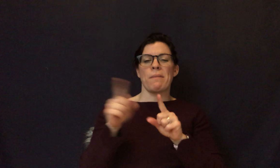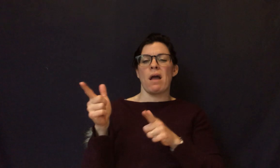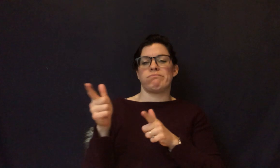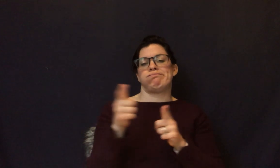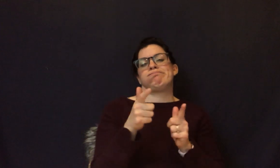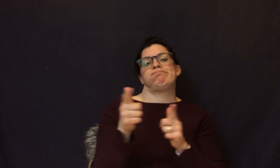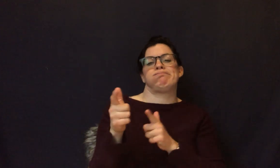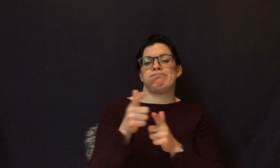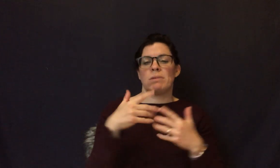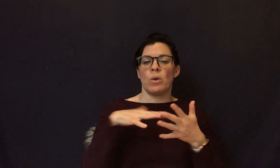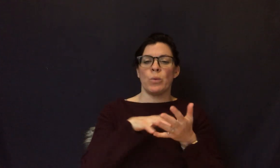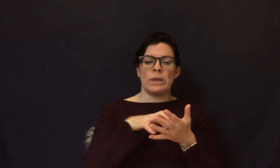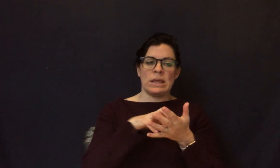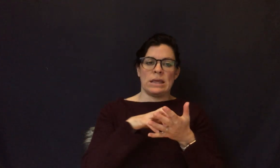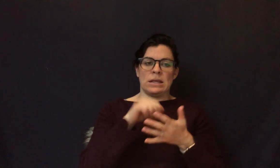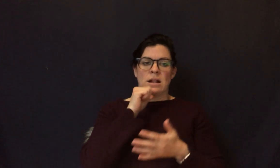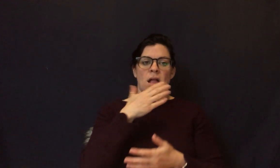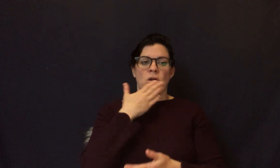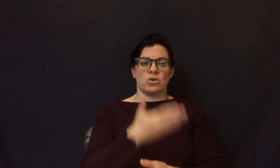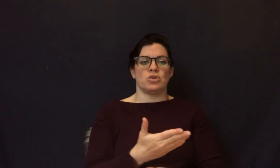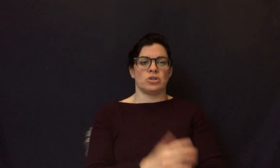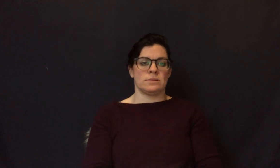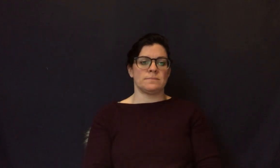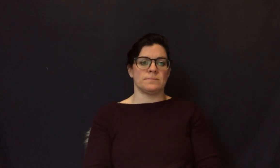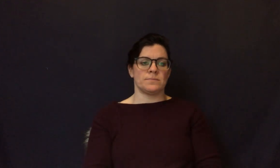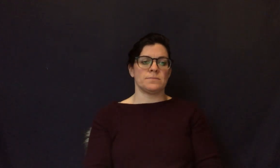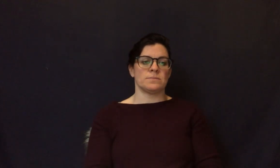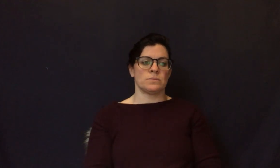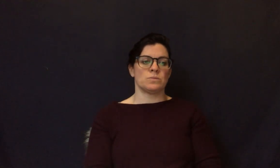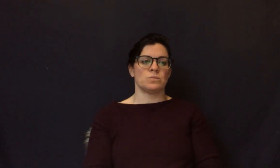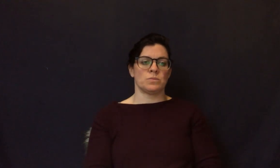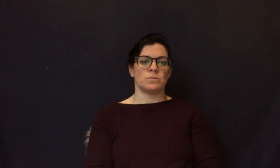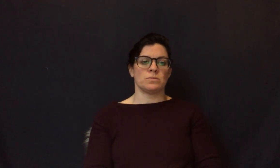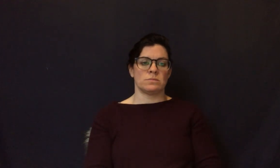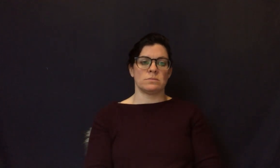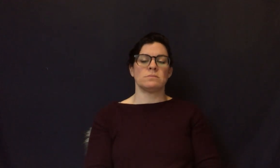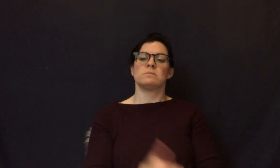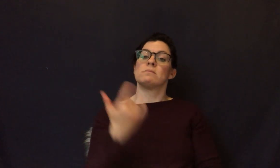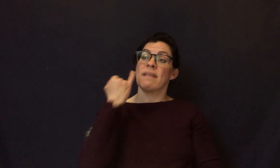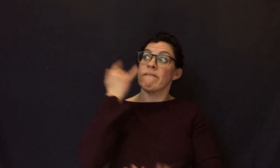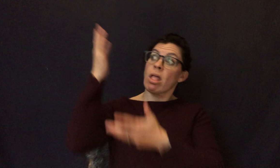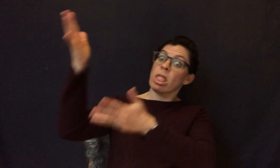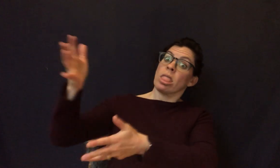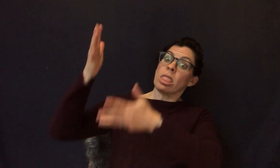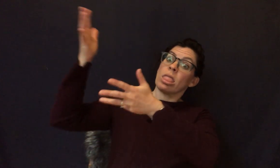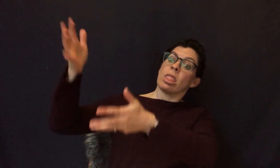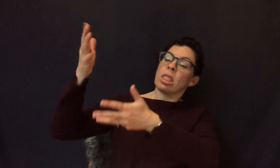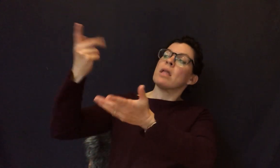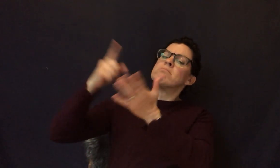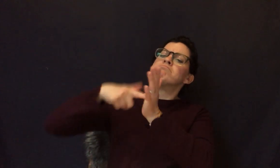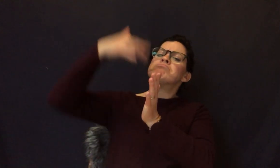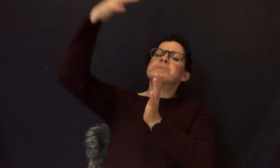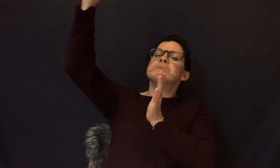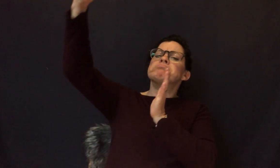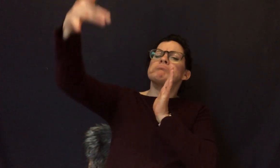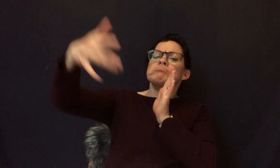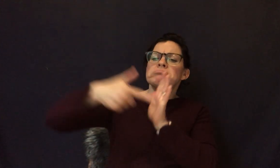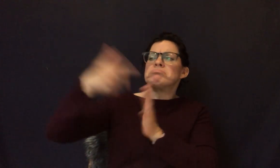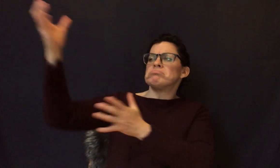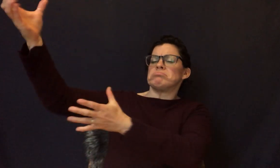right, that type of thing. So you know that it is effective to what you're doing. All right. And look at that. We got all that out of that little